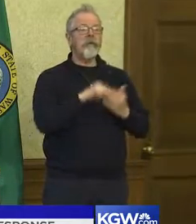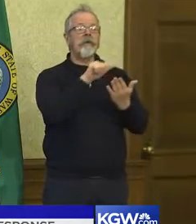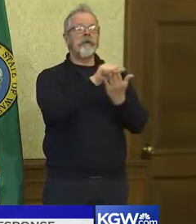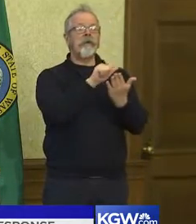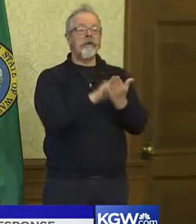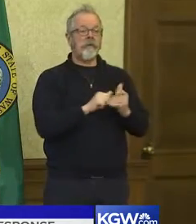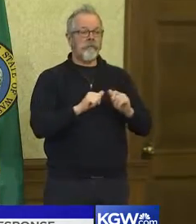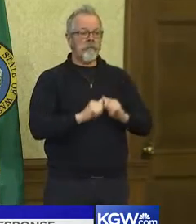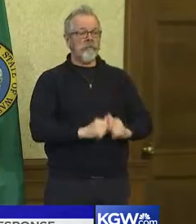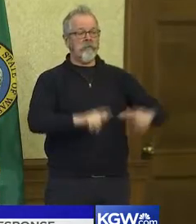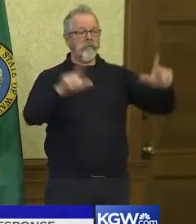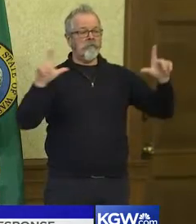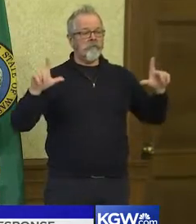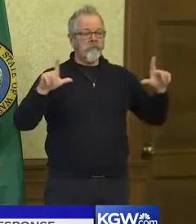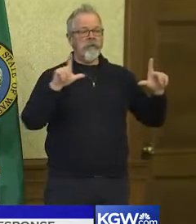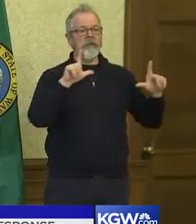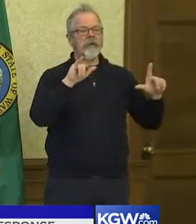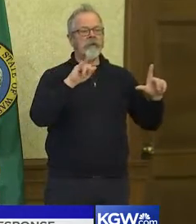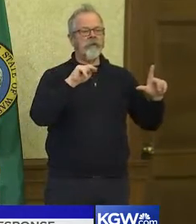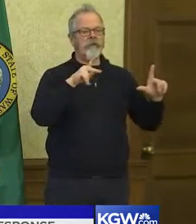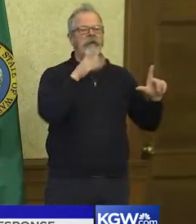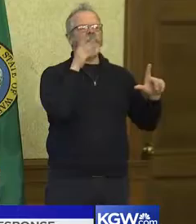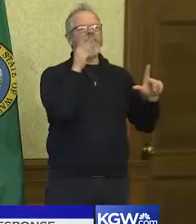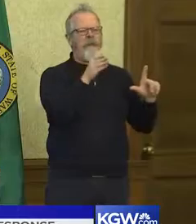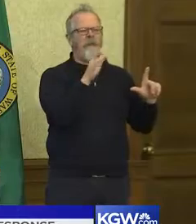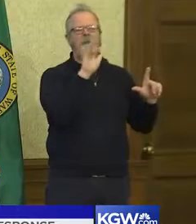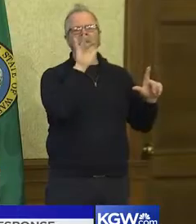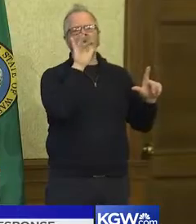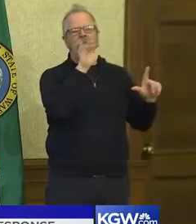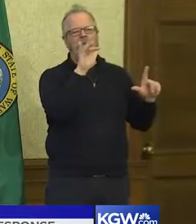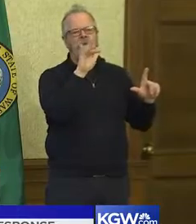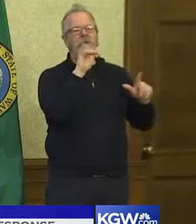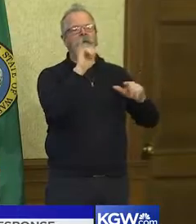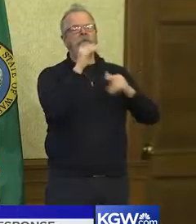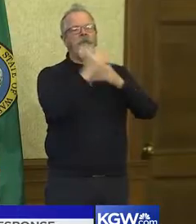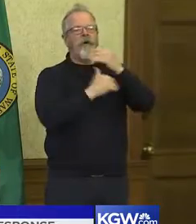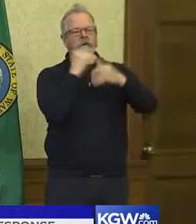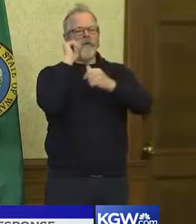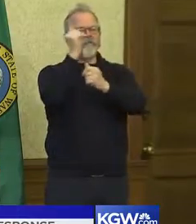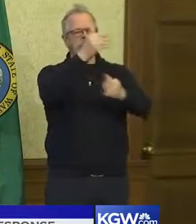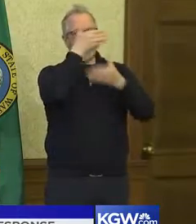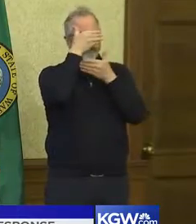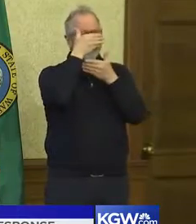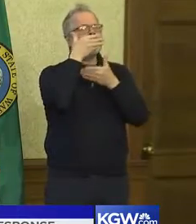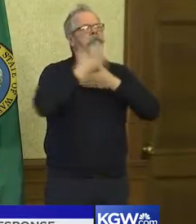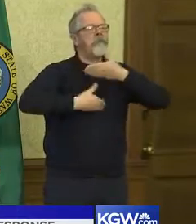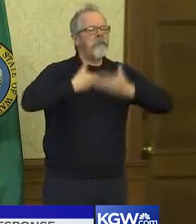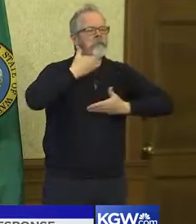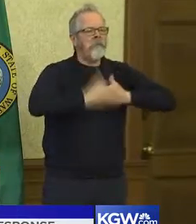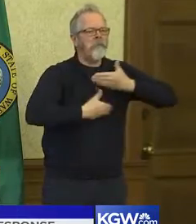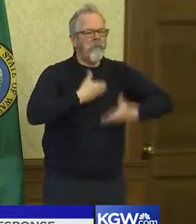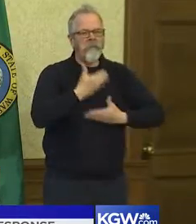assistance program. It will not happen automatically. That is correct. Any final words,